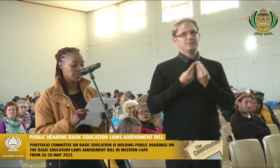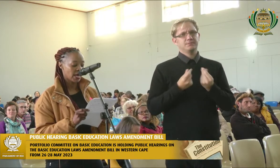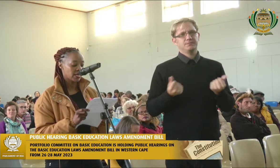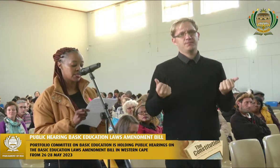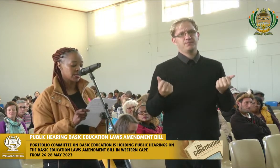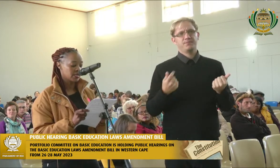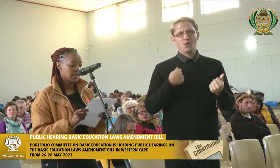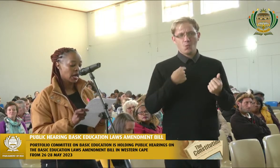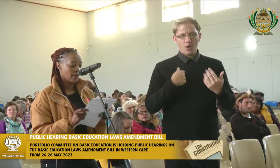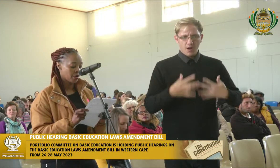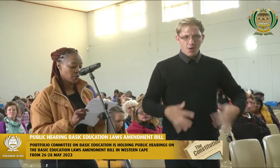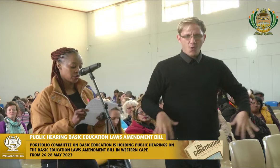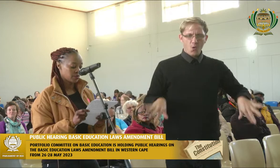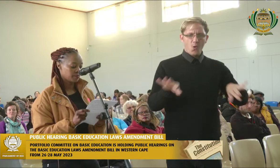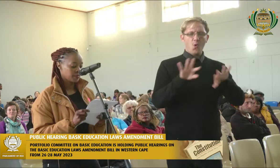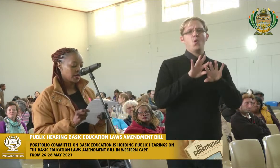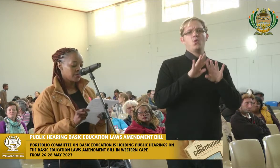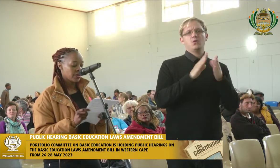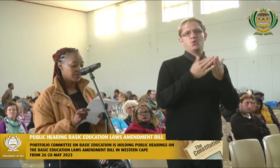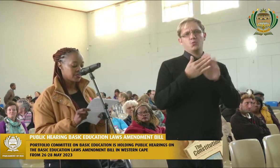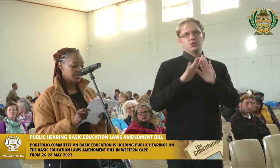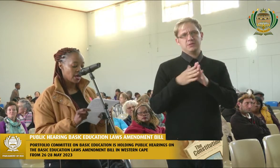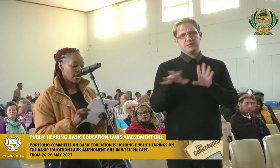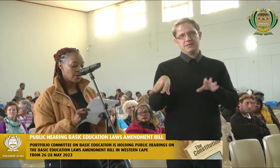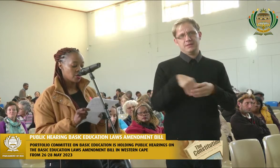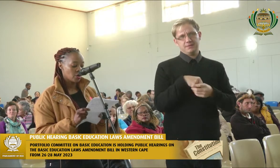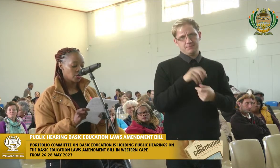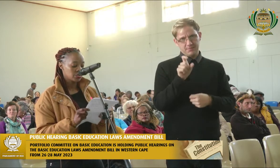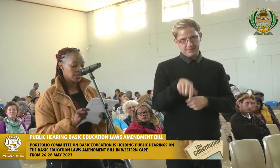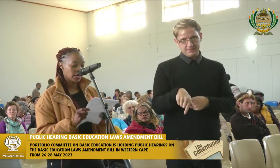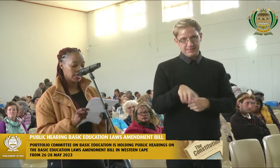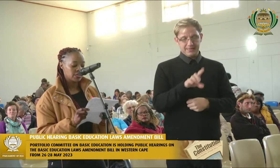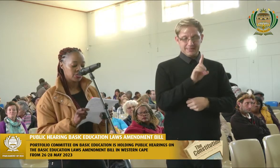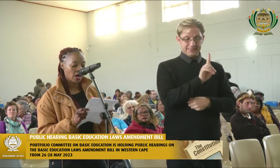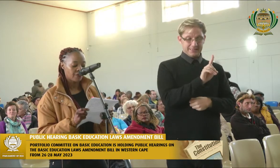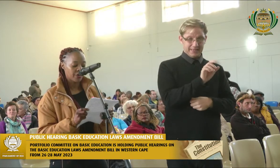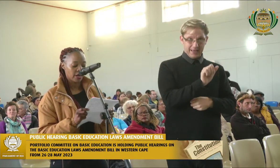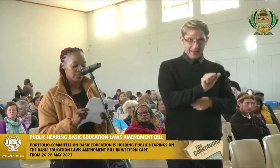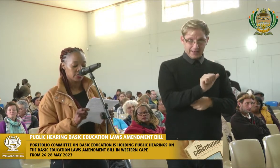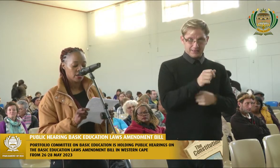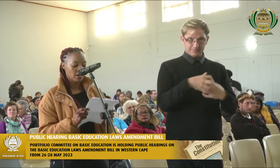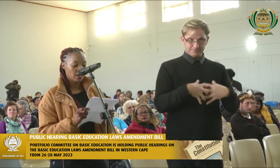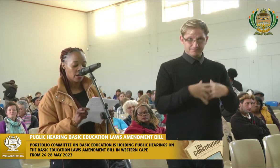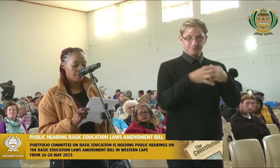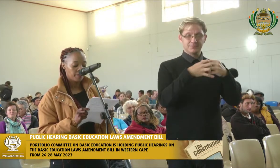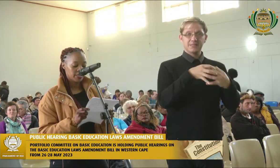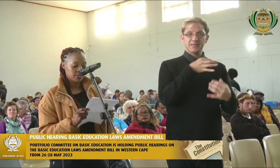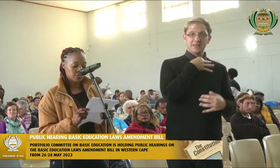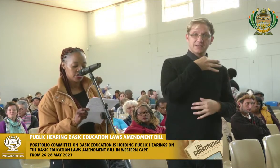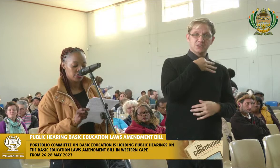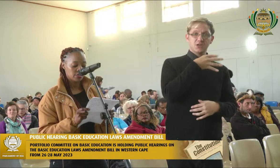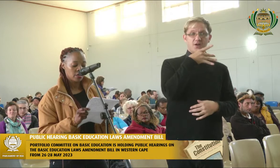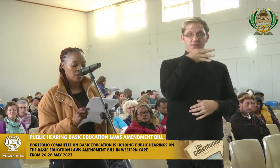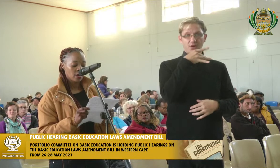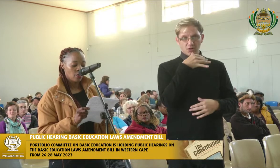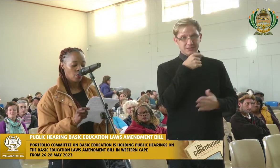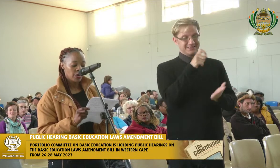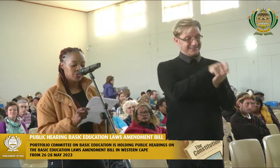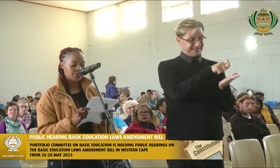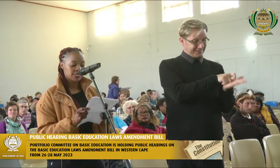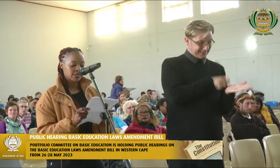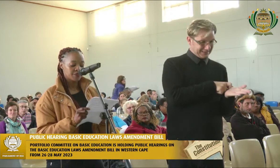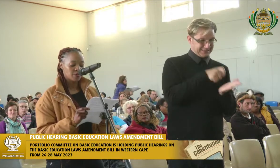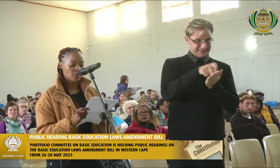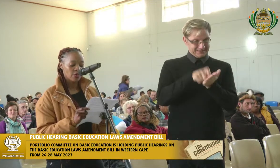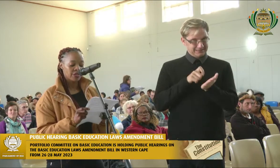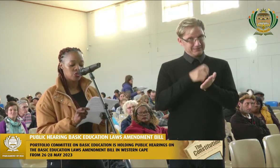whole society approach. The DA launched English Africans petitions,